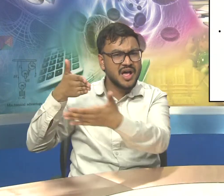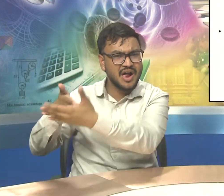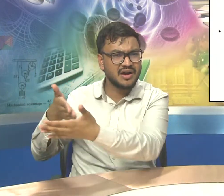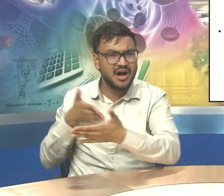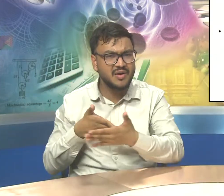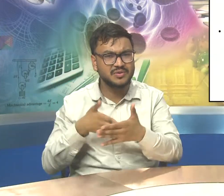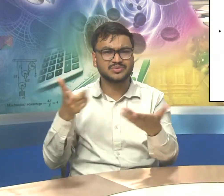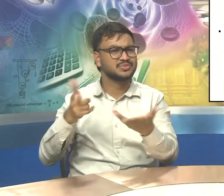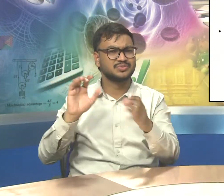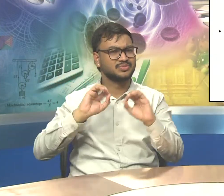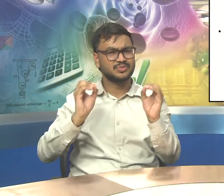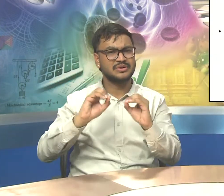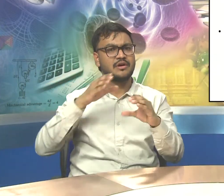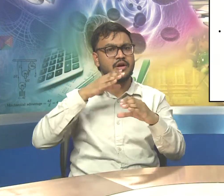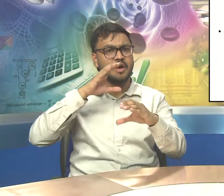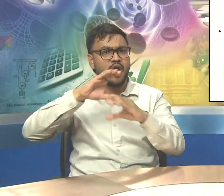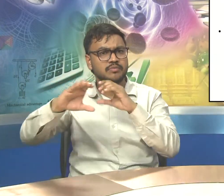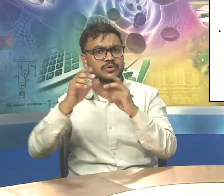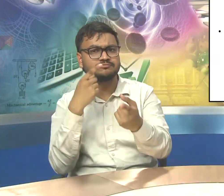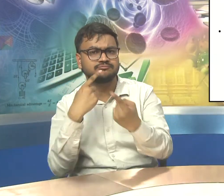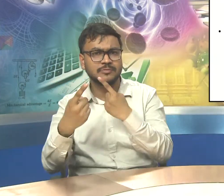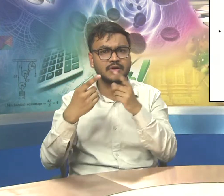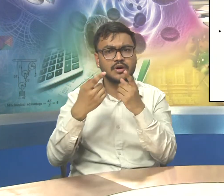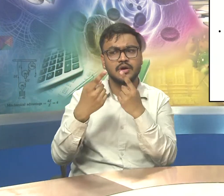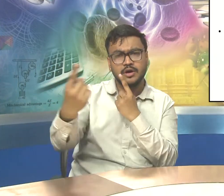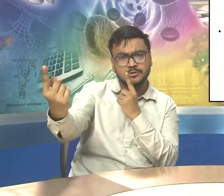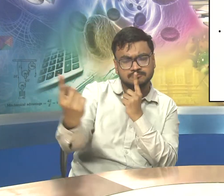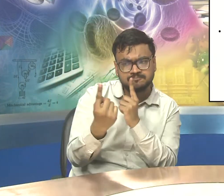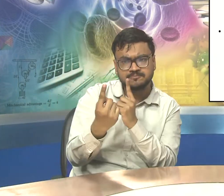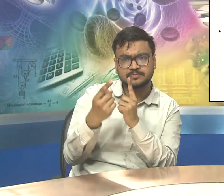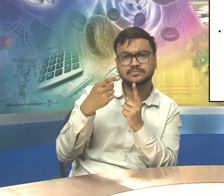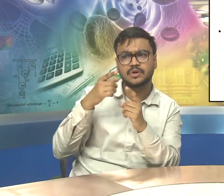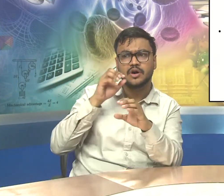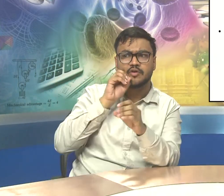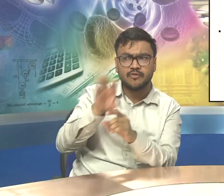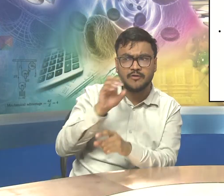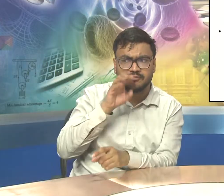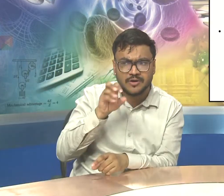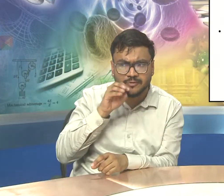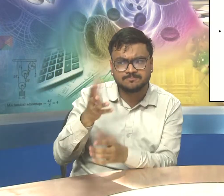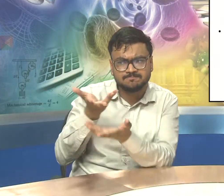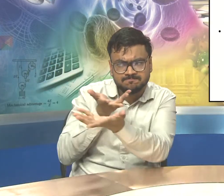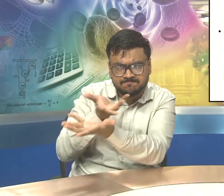which one person can give information to other person.